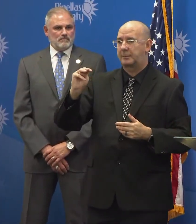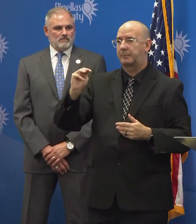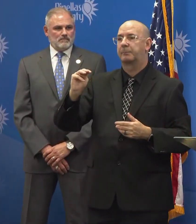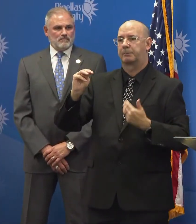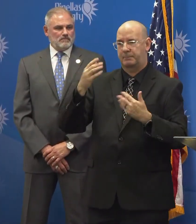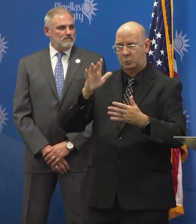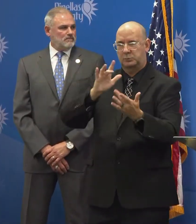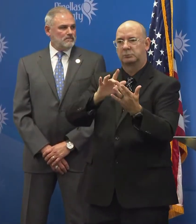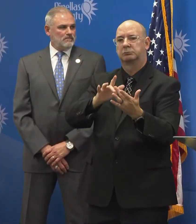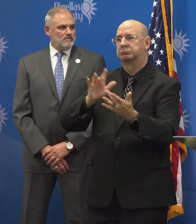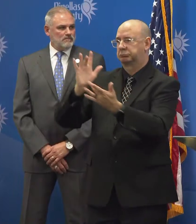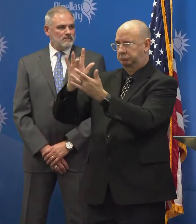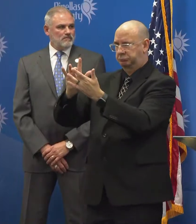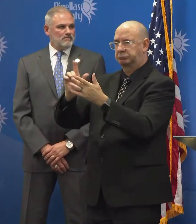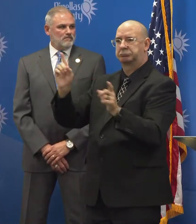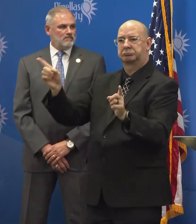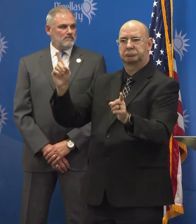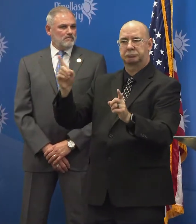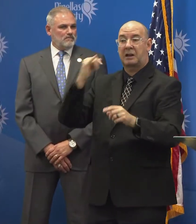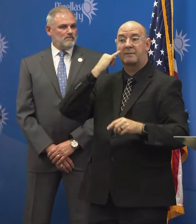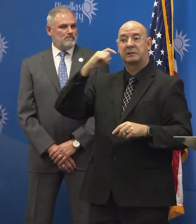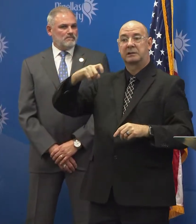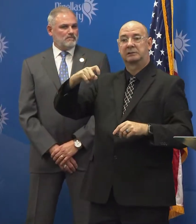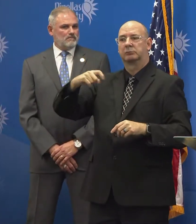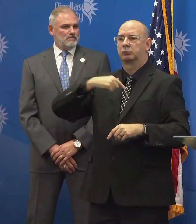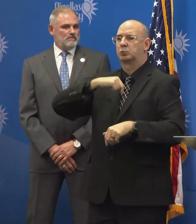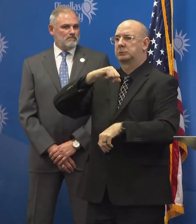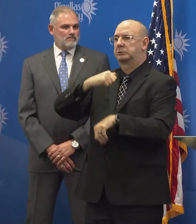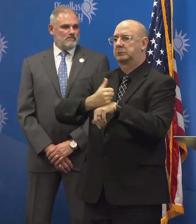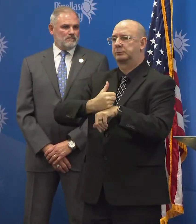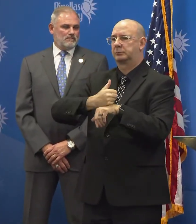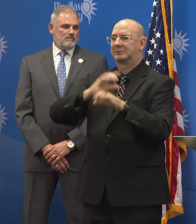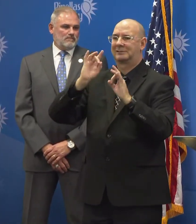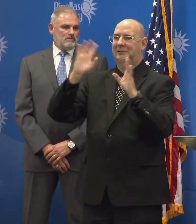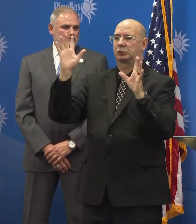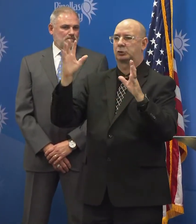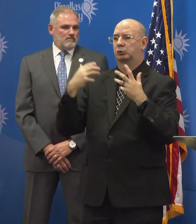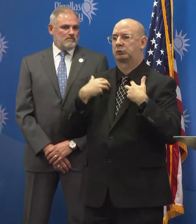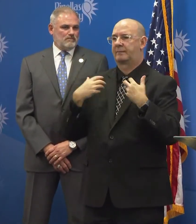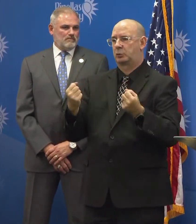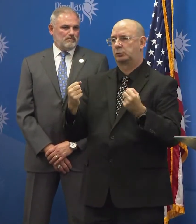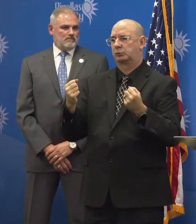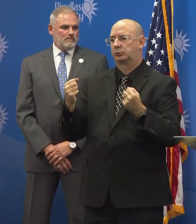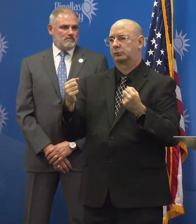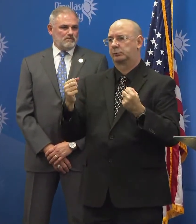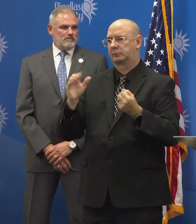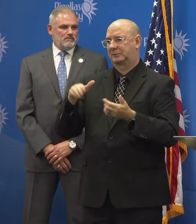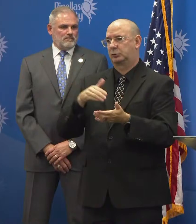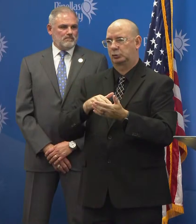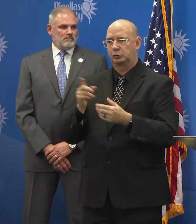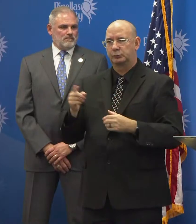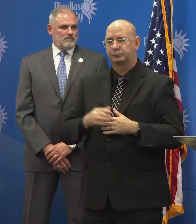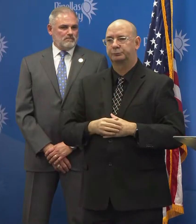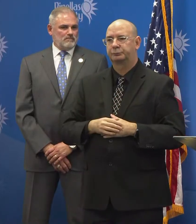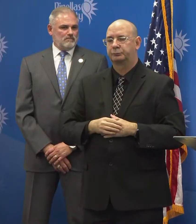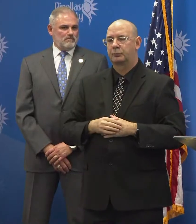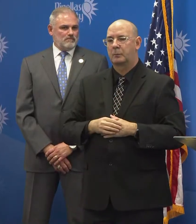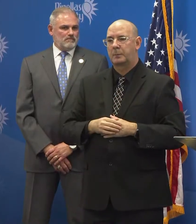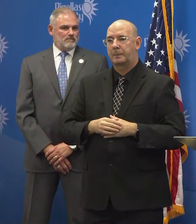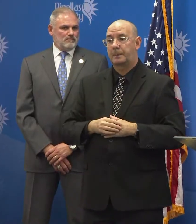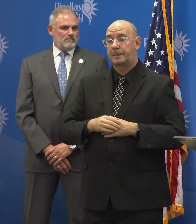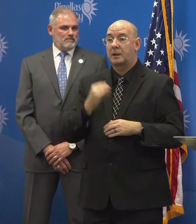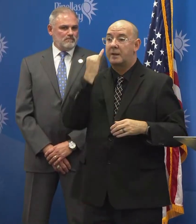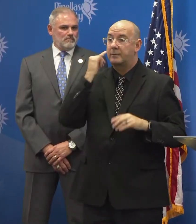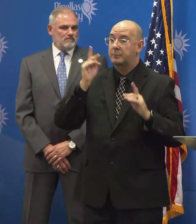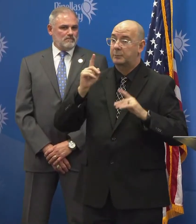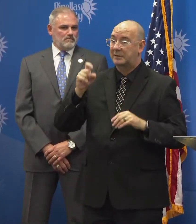we call disaster recovery centers. If you have major impacts where people need individual assistance, need other